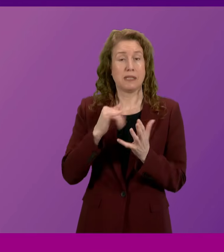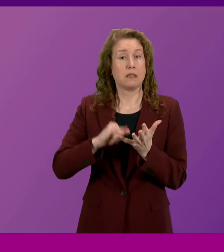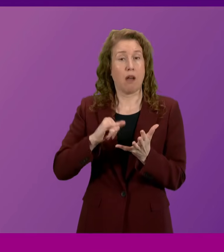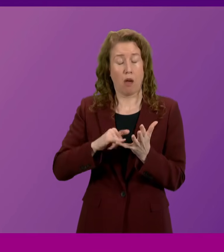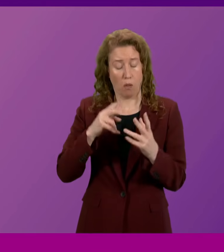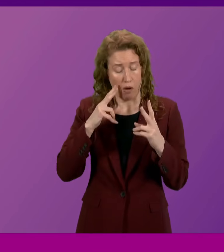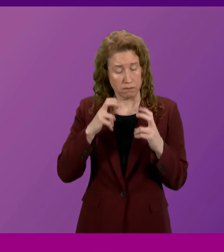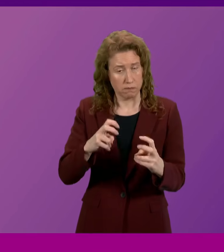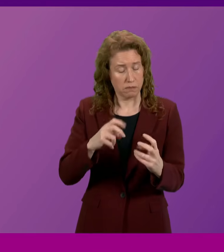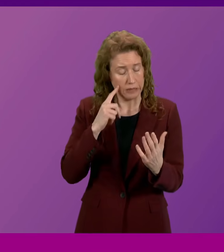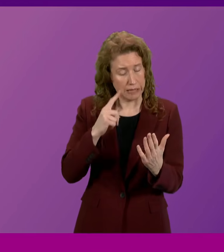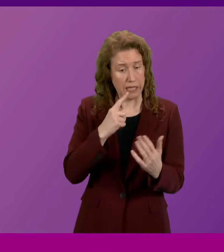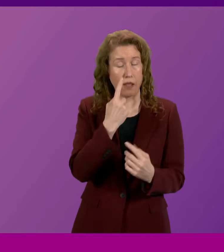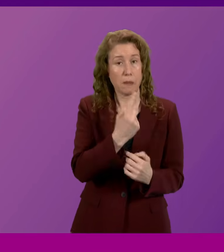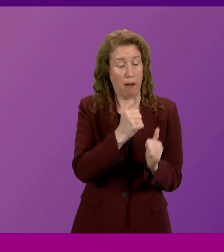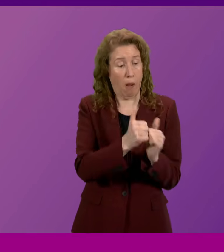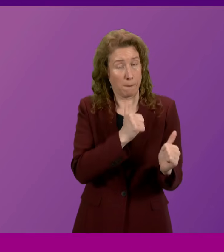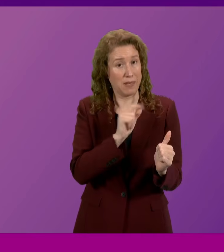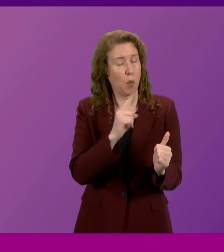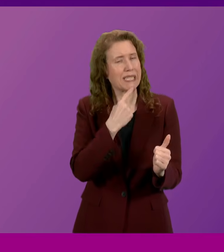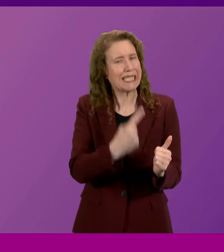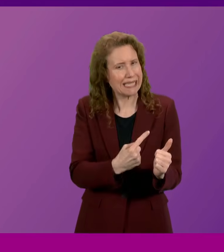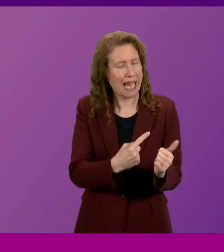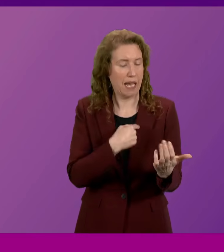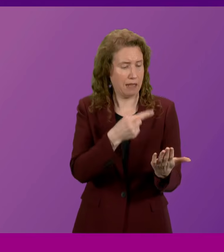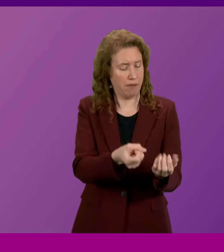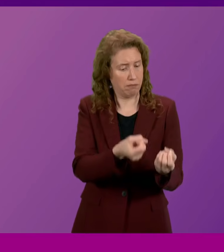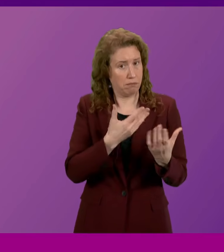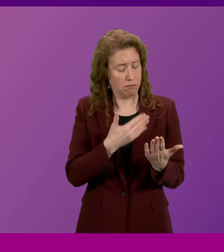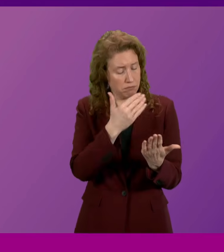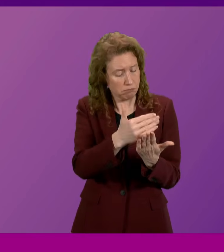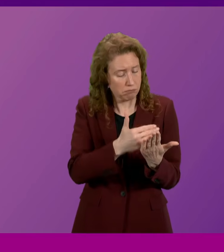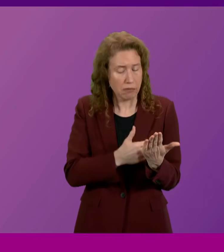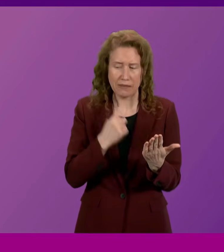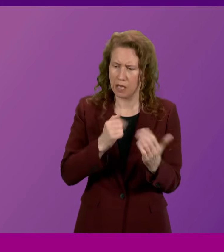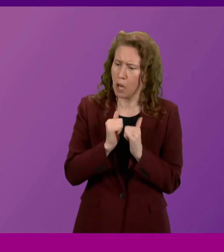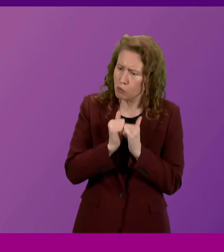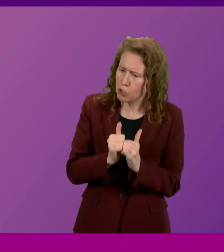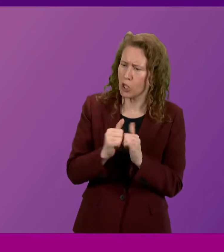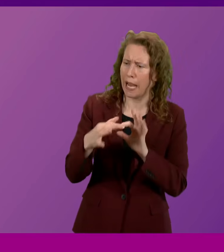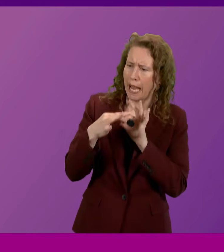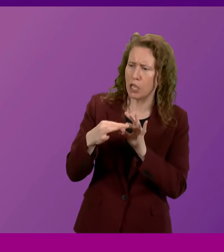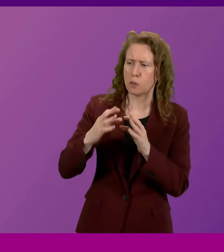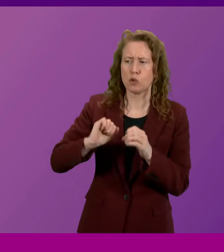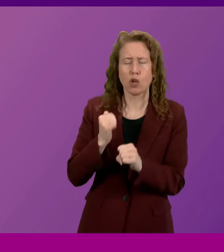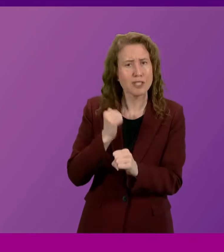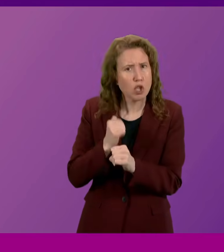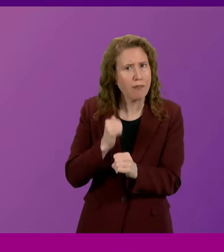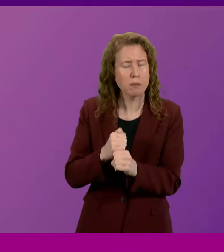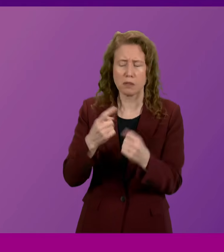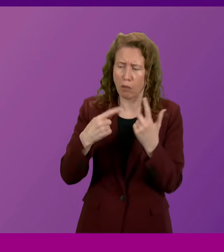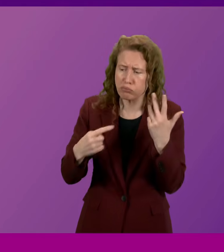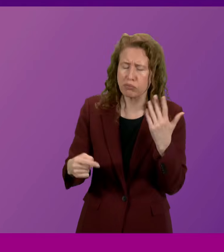carefully at what the company themselves have said, they've expressed their appreciation of the engagement with the Scottish Government on all of